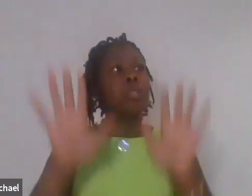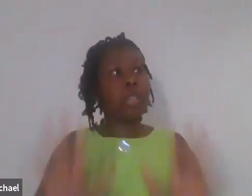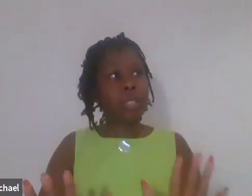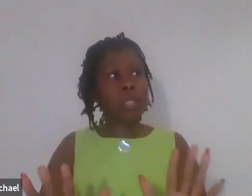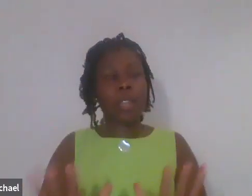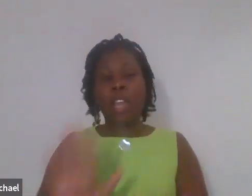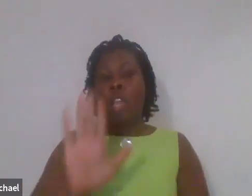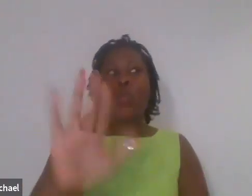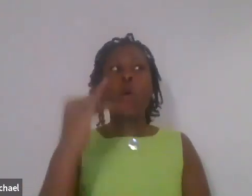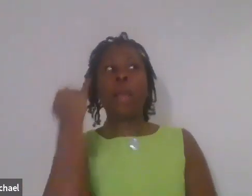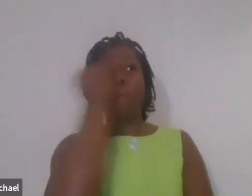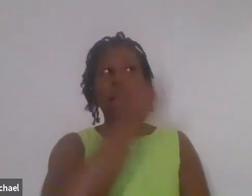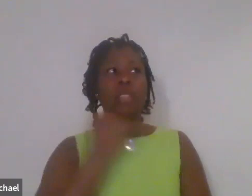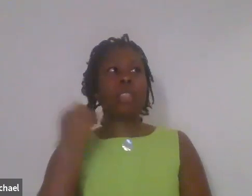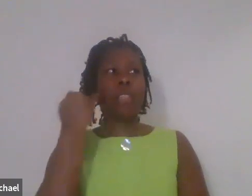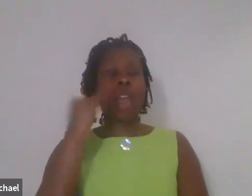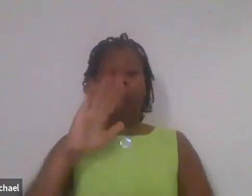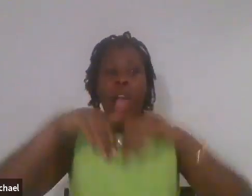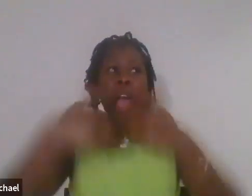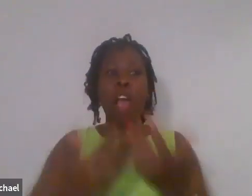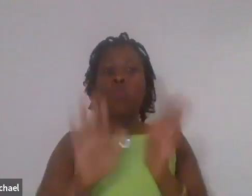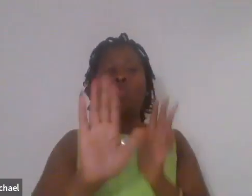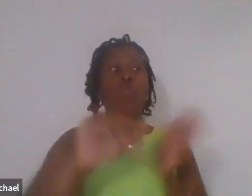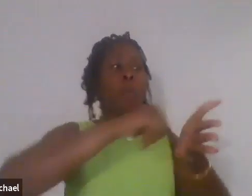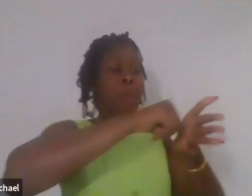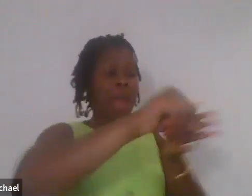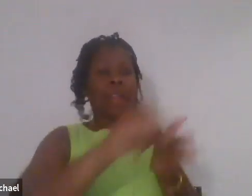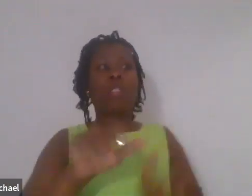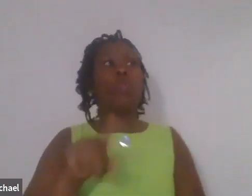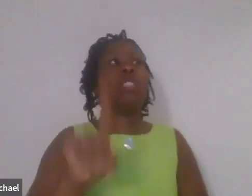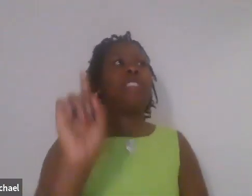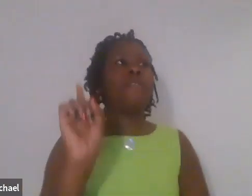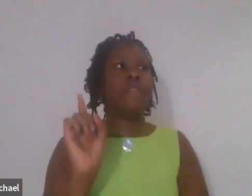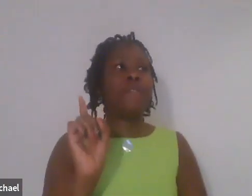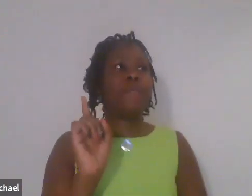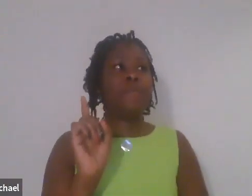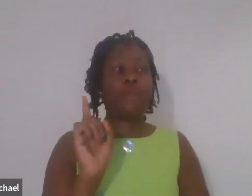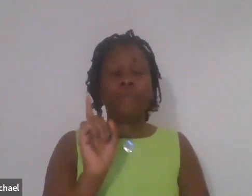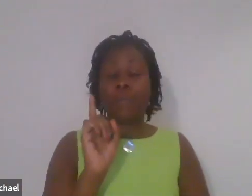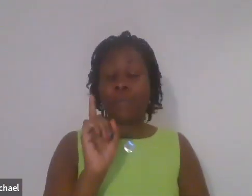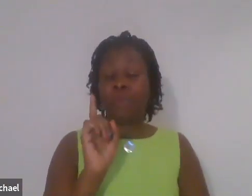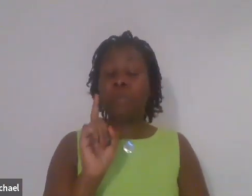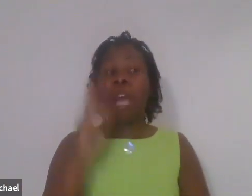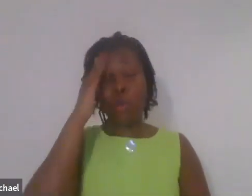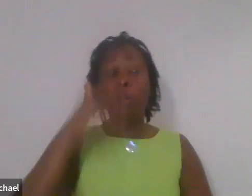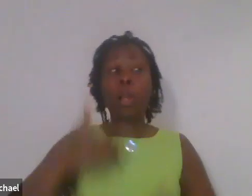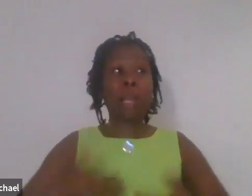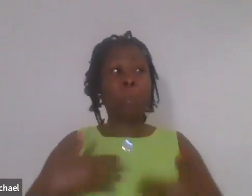But most important, your image and how you brand yourself. I know young people.